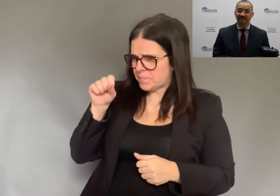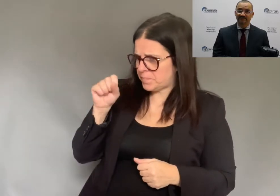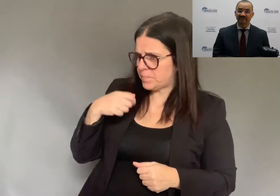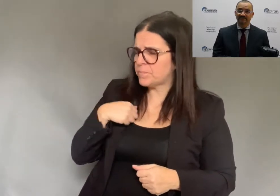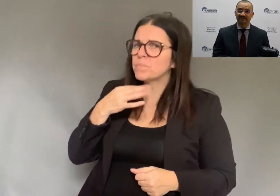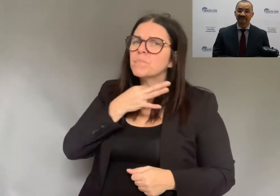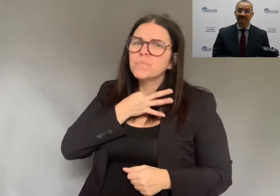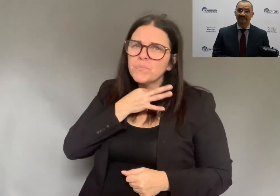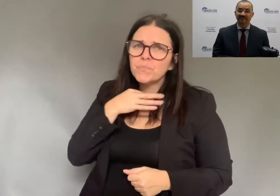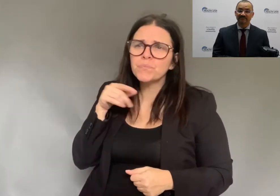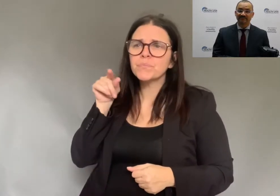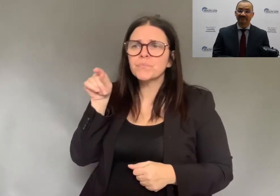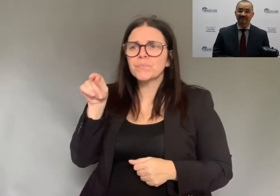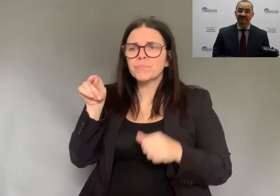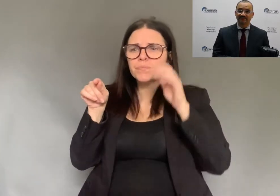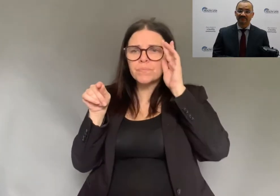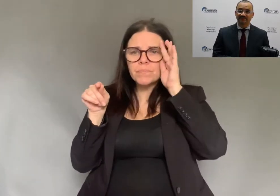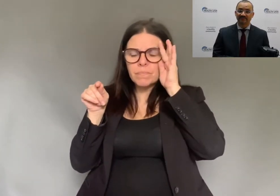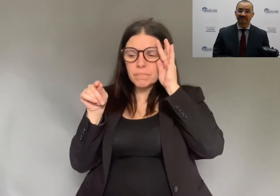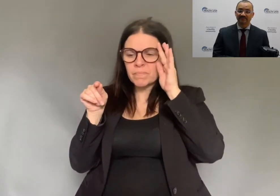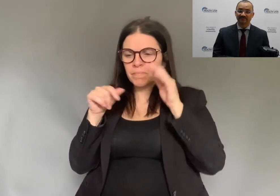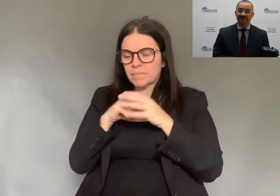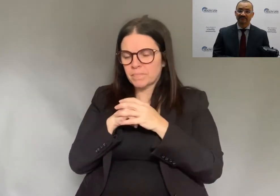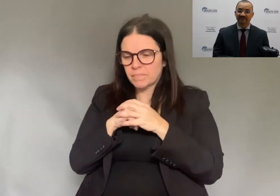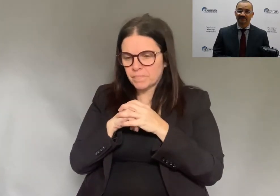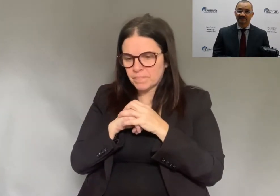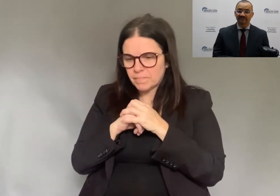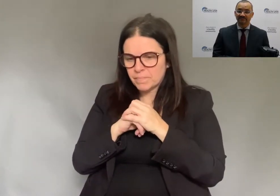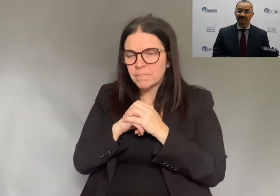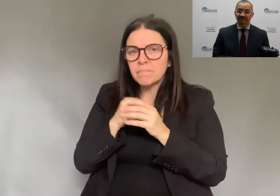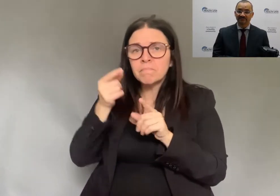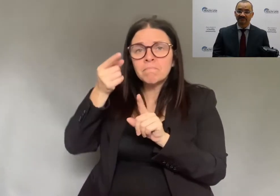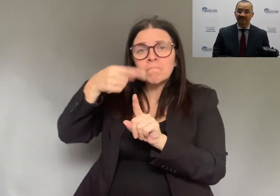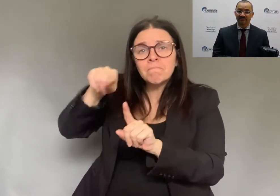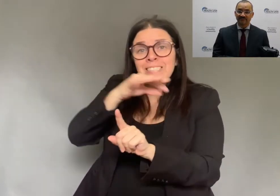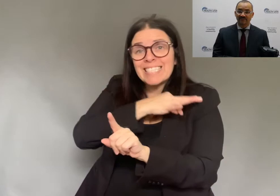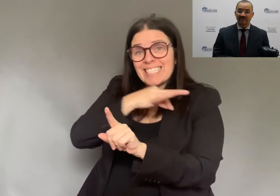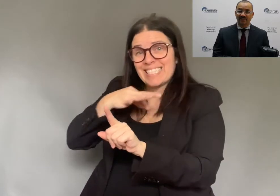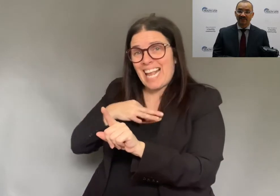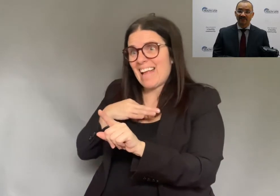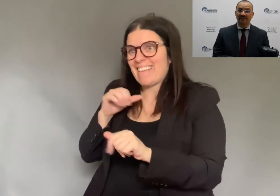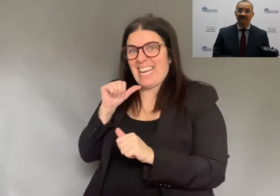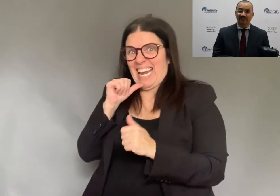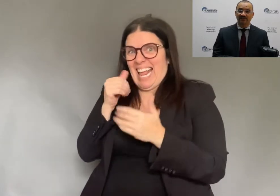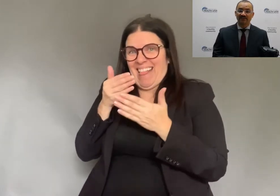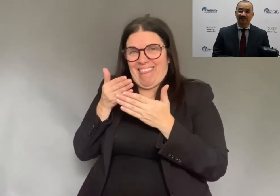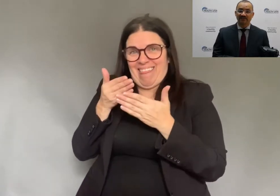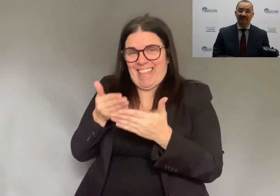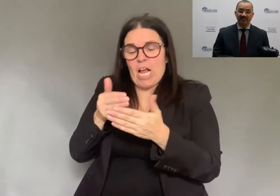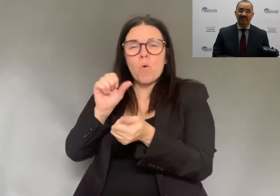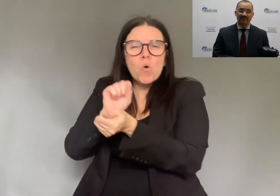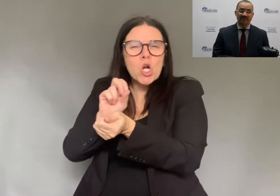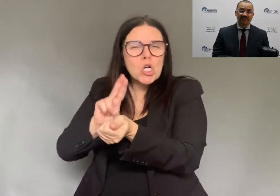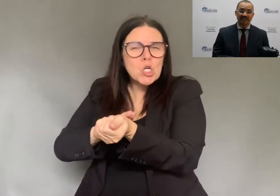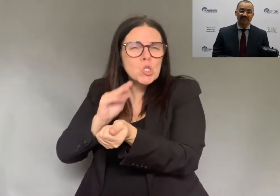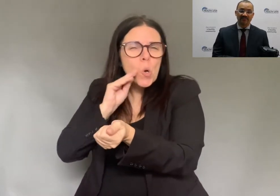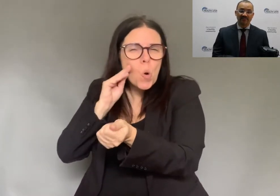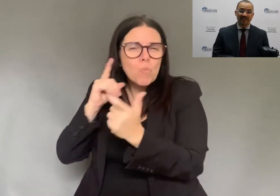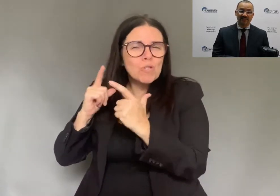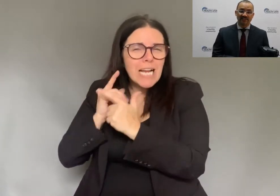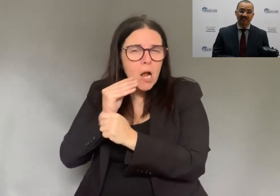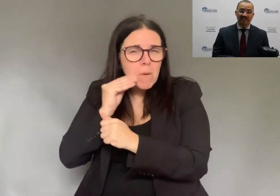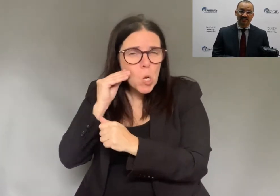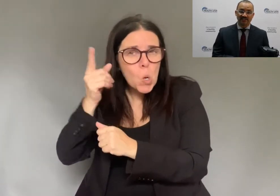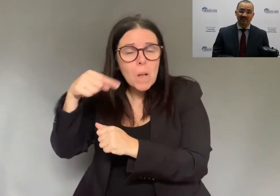who are missing the in-facility testing days to go seek out their own testing at assessment centers? That is correct. I think